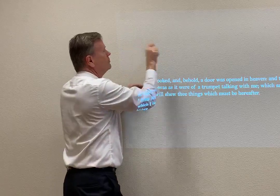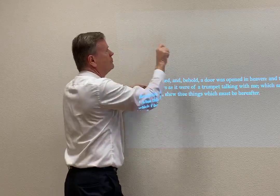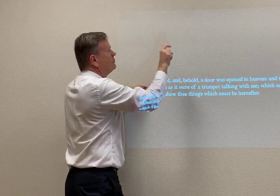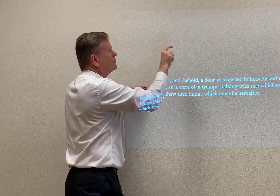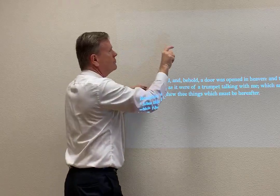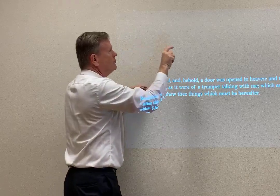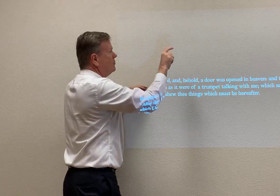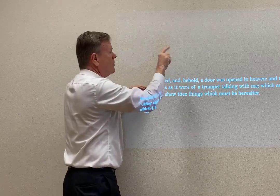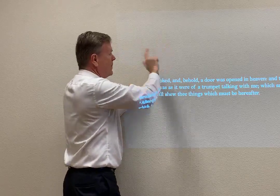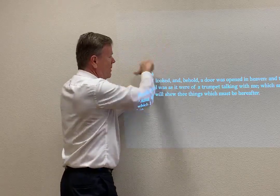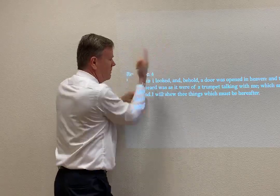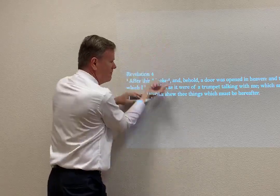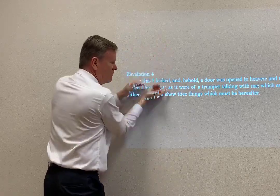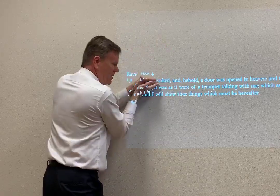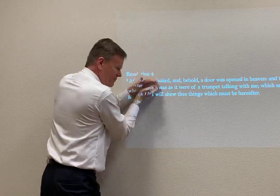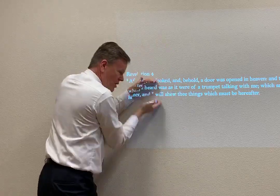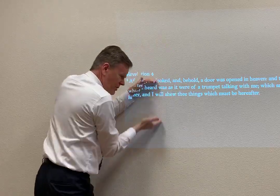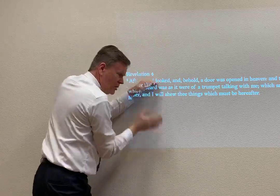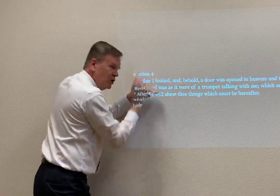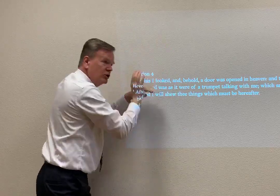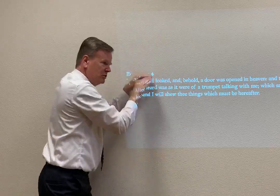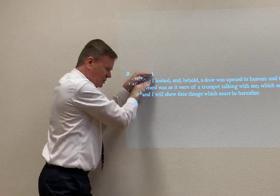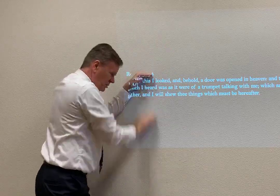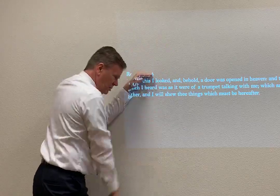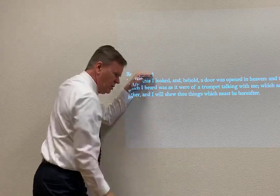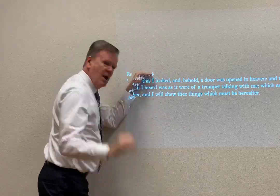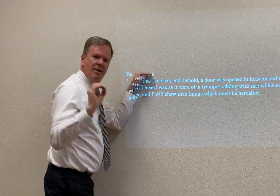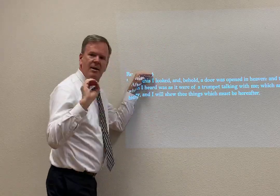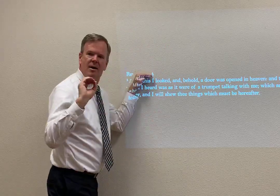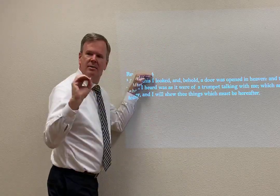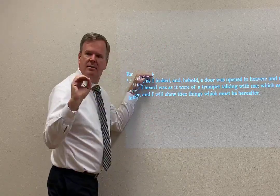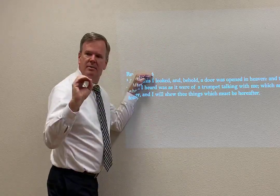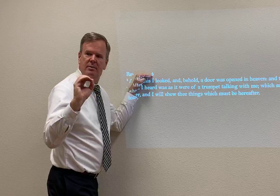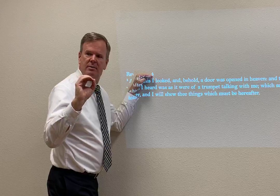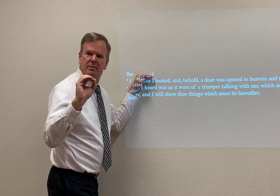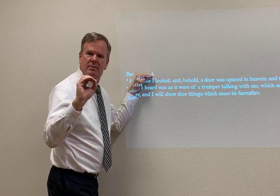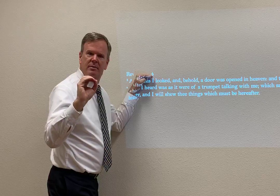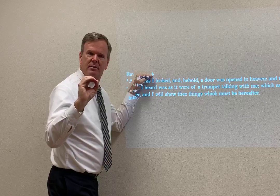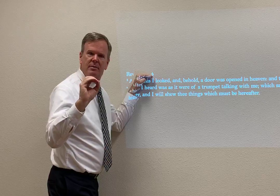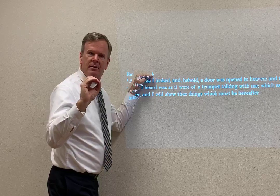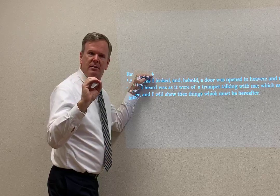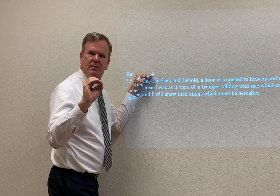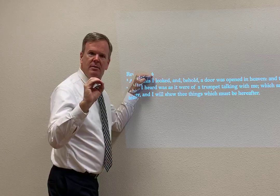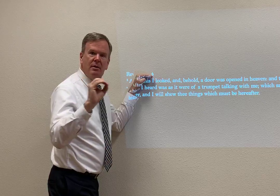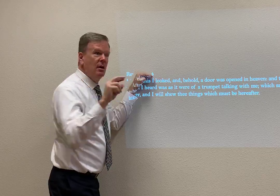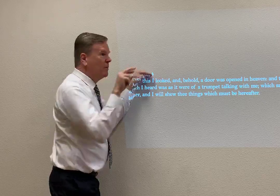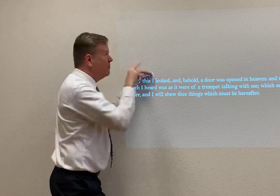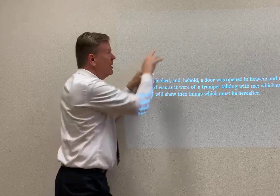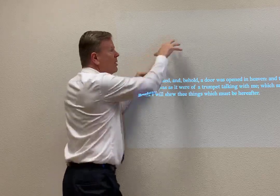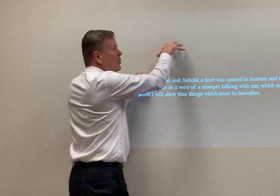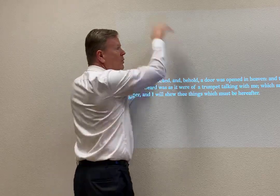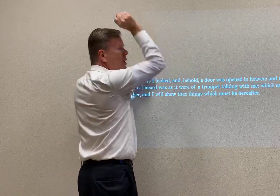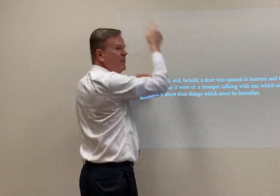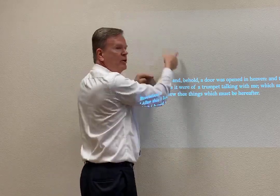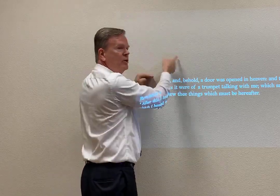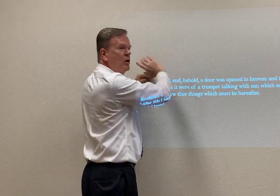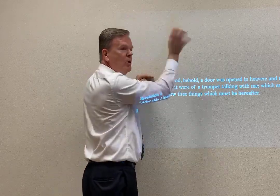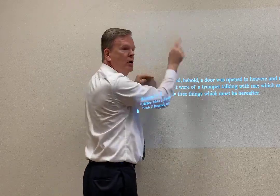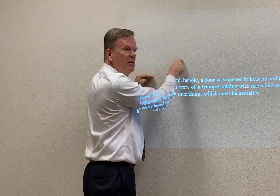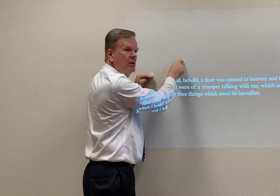Each of the seven churches were addressed in previous chapters. Then we get to Revelation chapter 4, and we don't see those churches referred to after that point. Which obviously